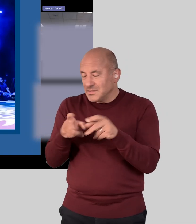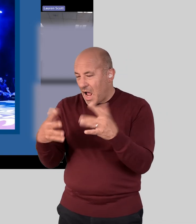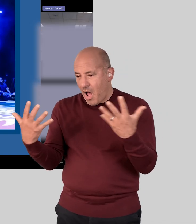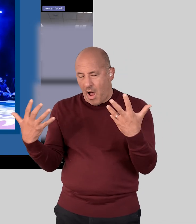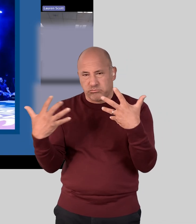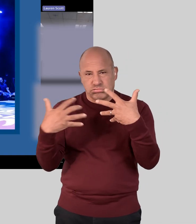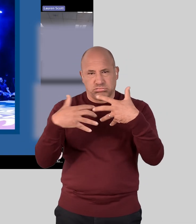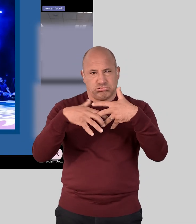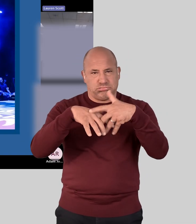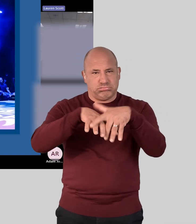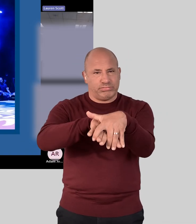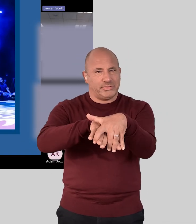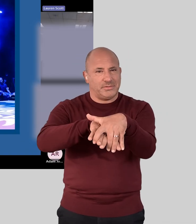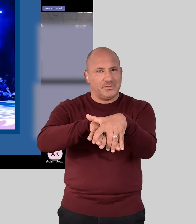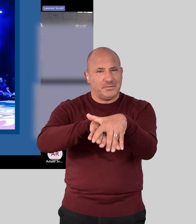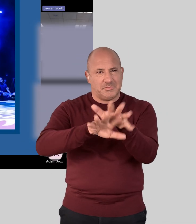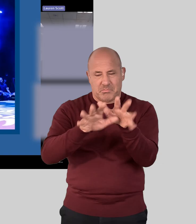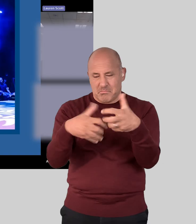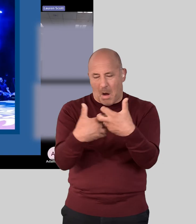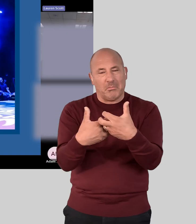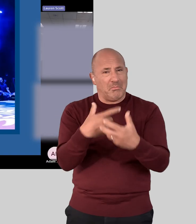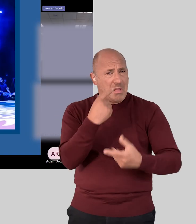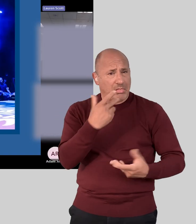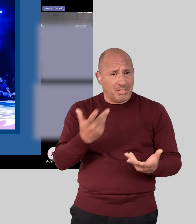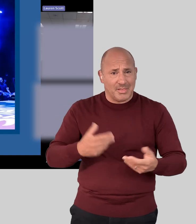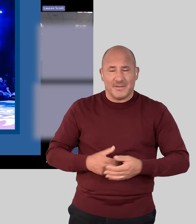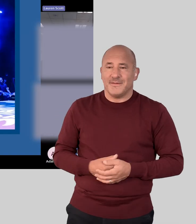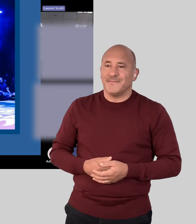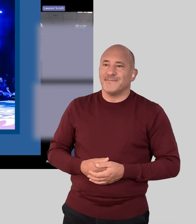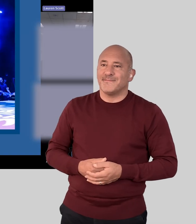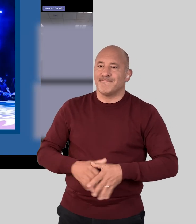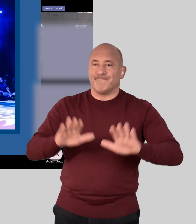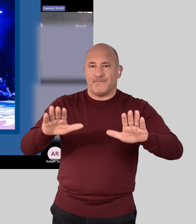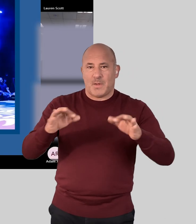definitely do create like fusions of styles.